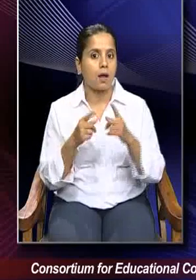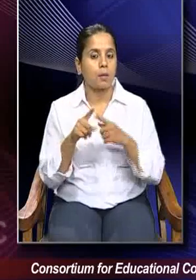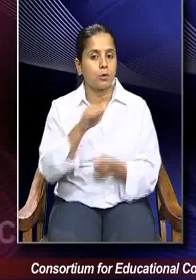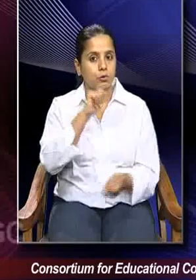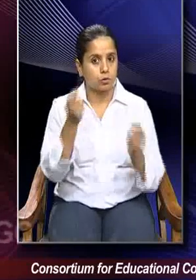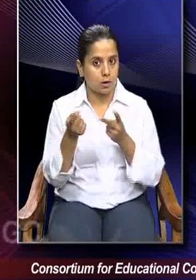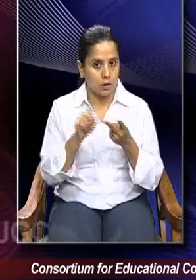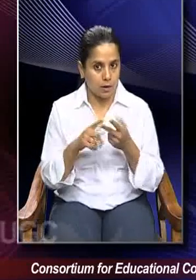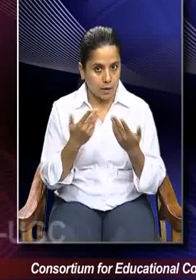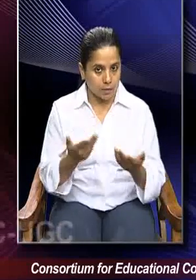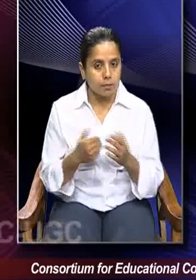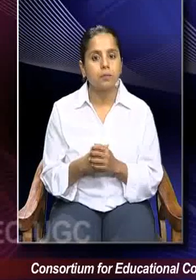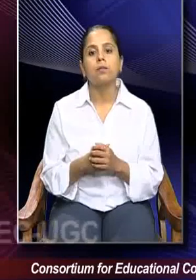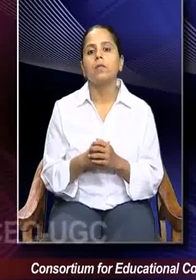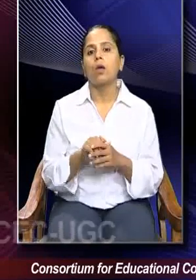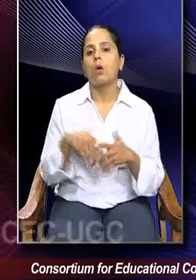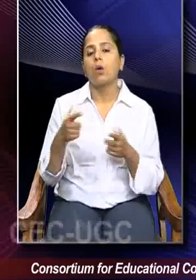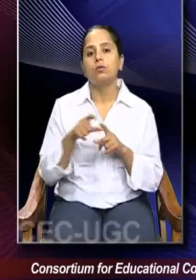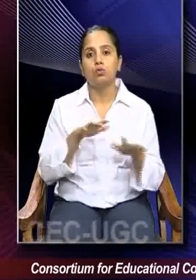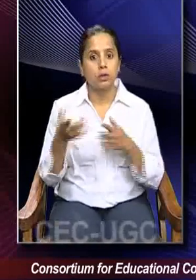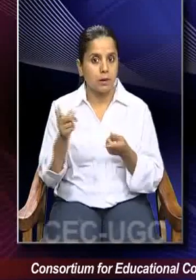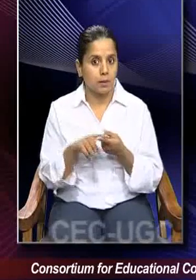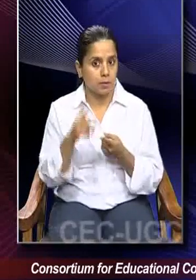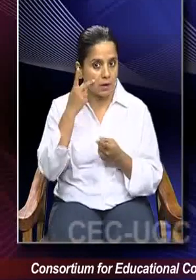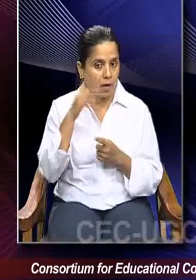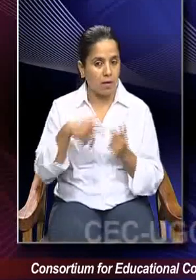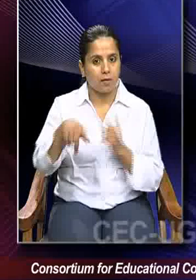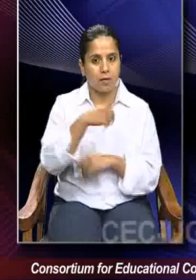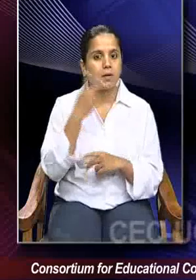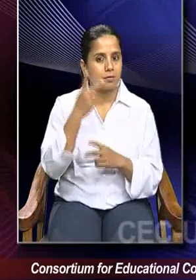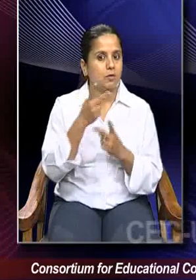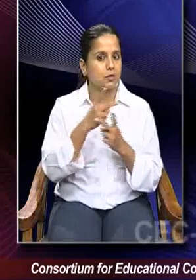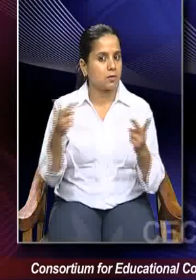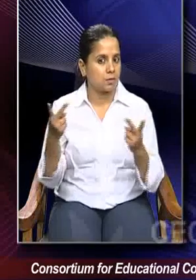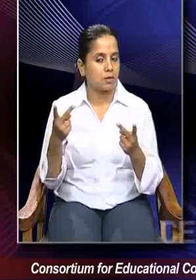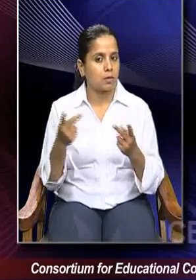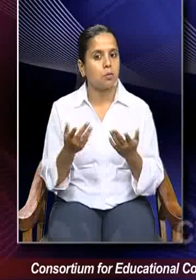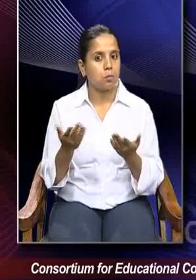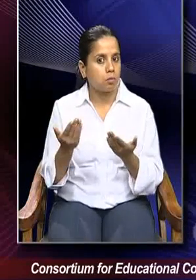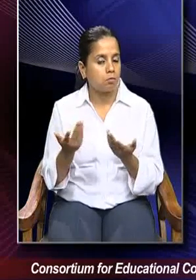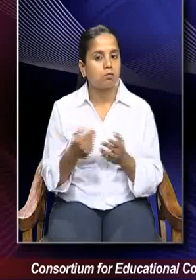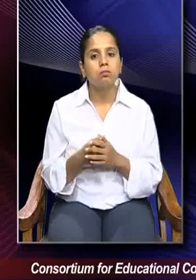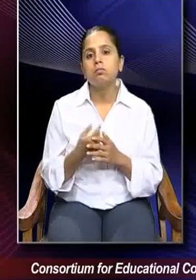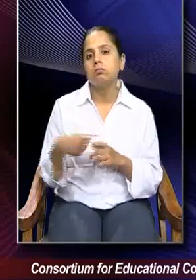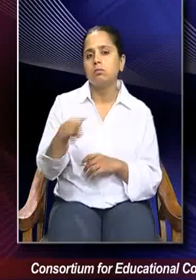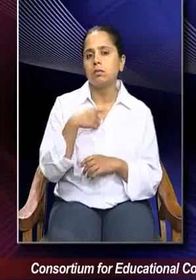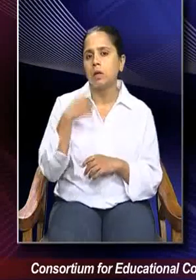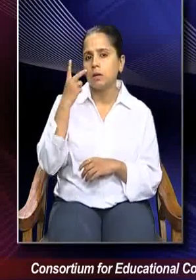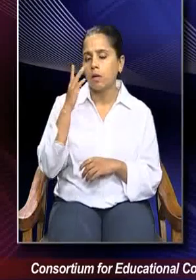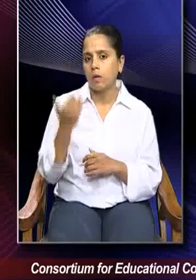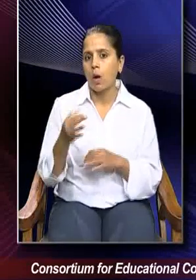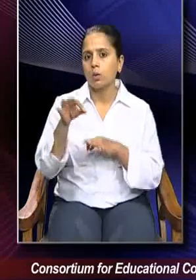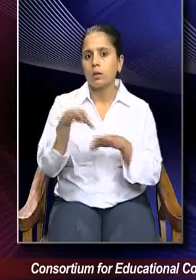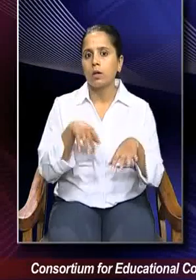as various disasters we are facing these days. Now we have seen that how cities